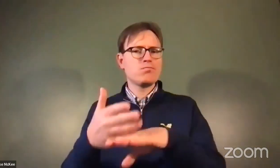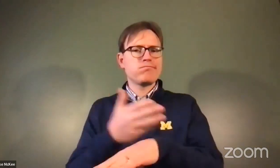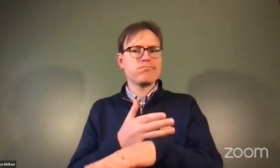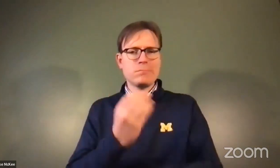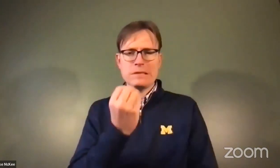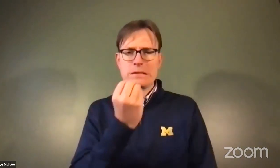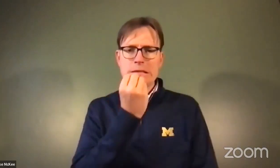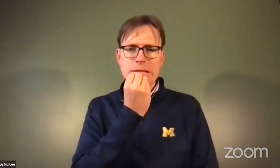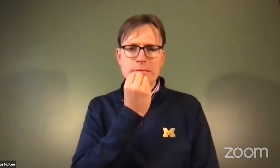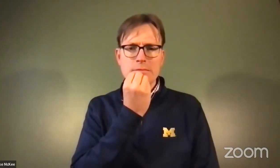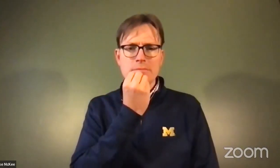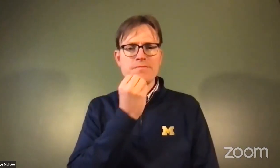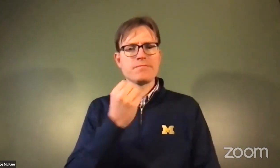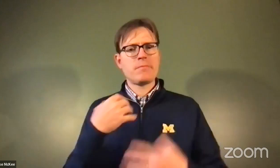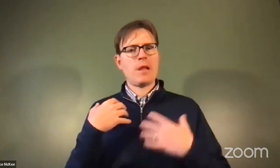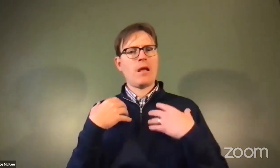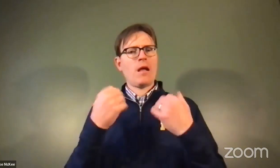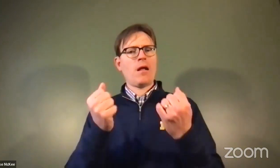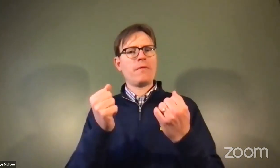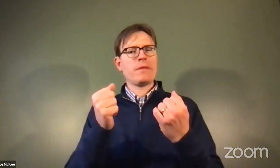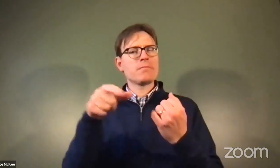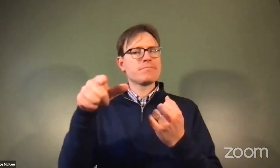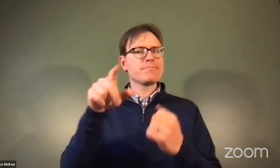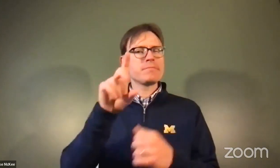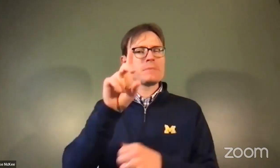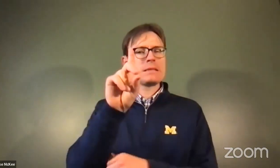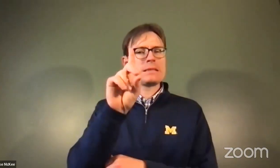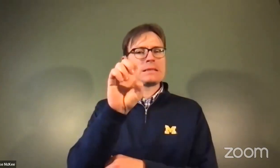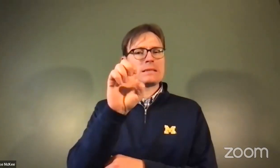She may have heard about that. But also, as she mentioned,